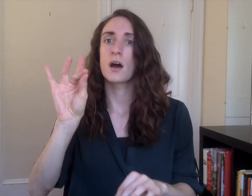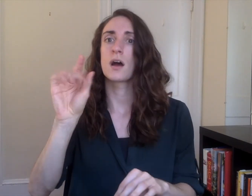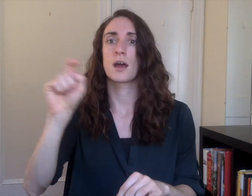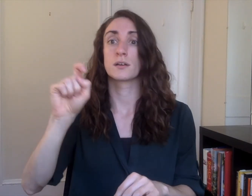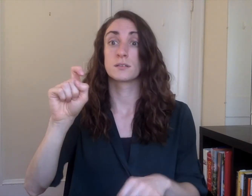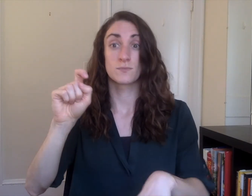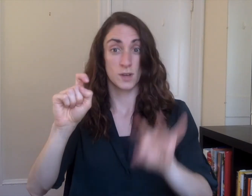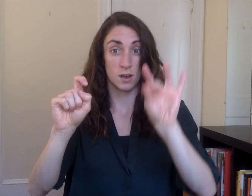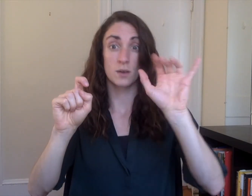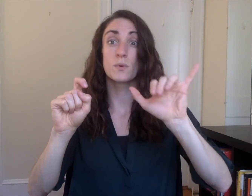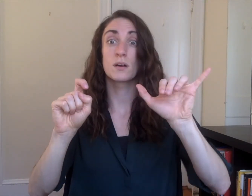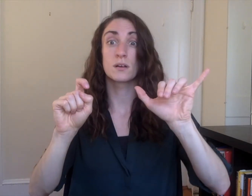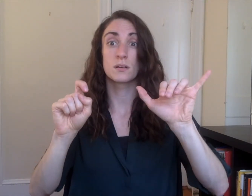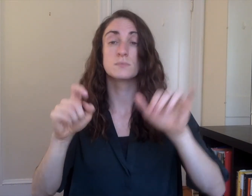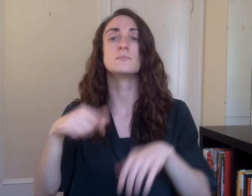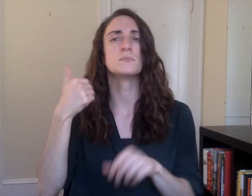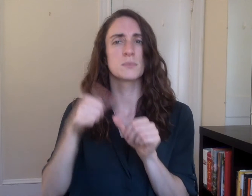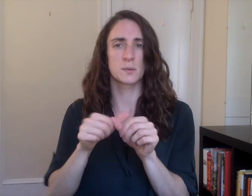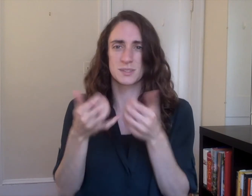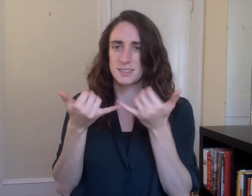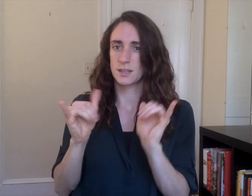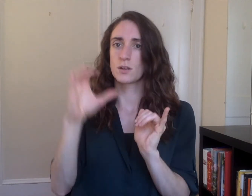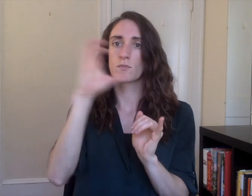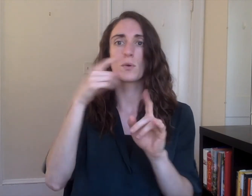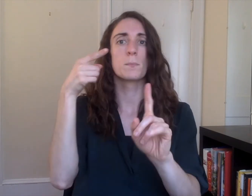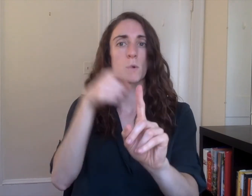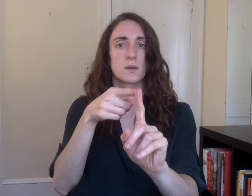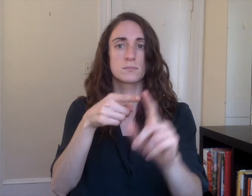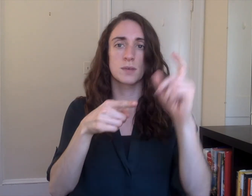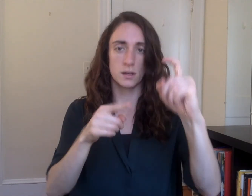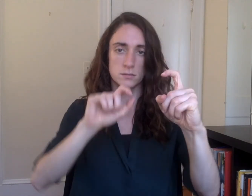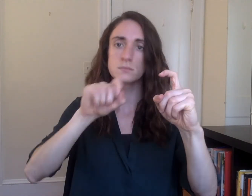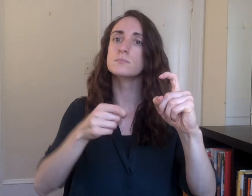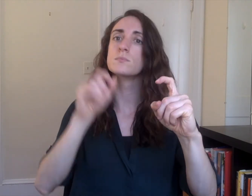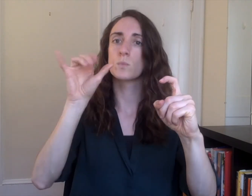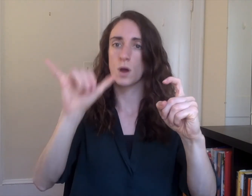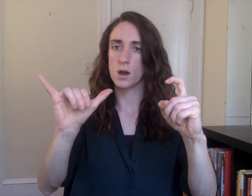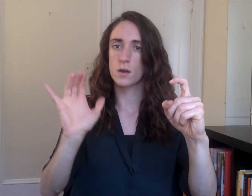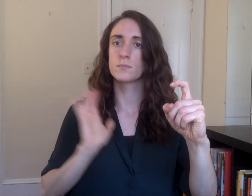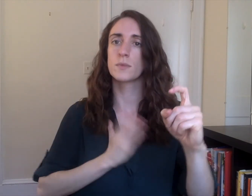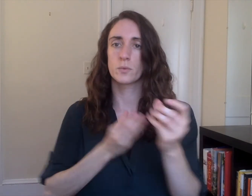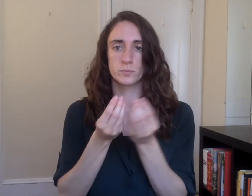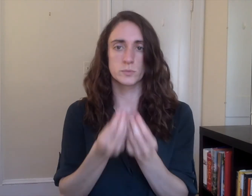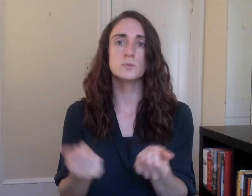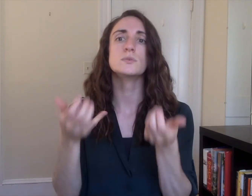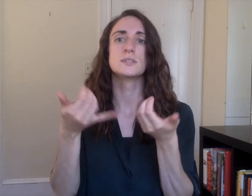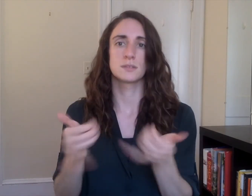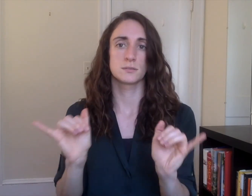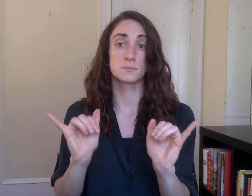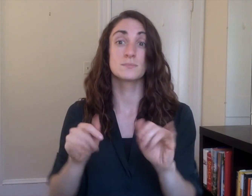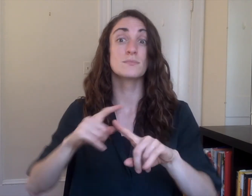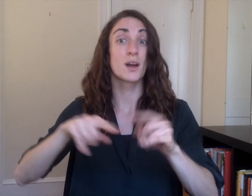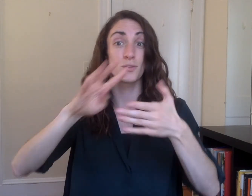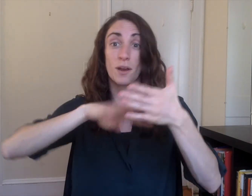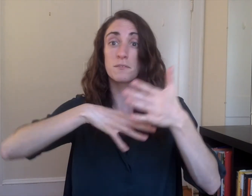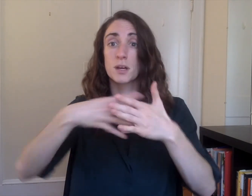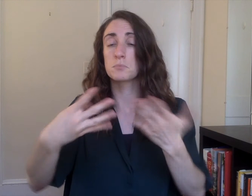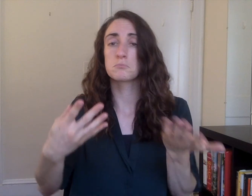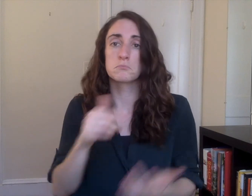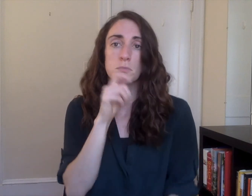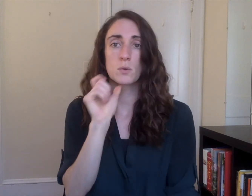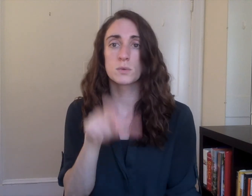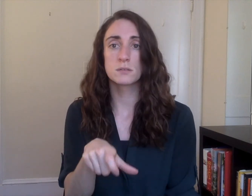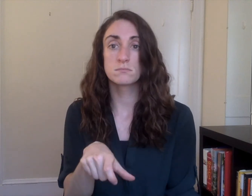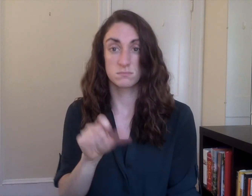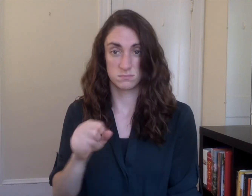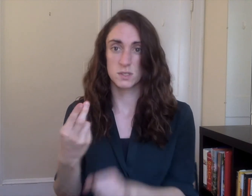know, and we can find x and y. Because remember, our solution is still going to be a point, x comma y. Our solution will still look like that same form.